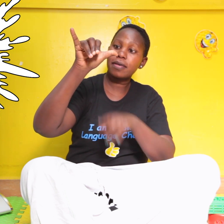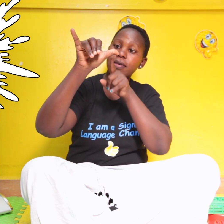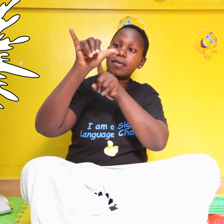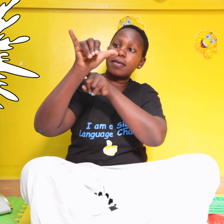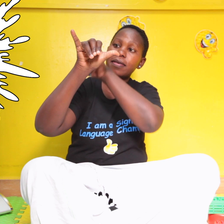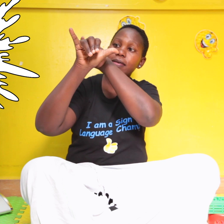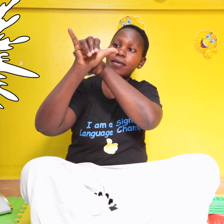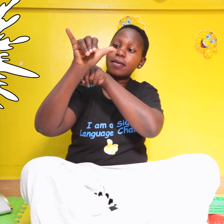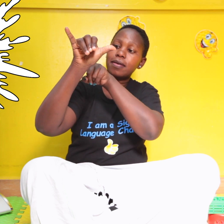Y,